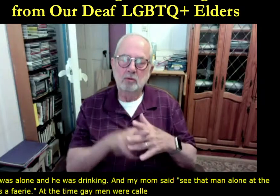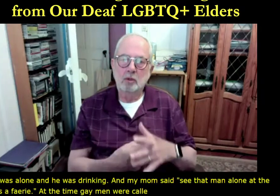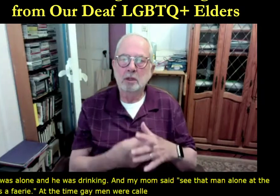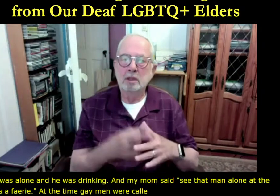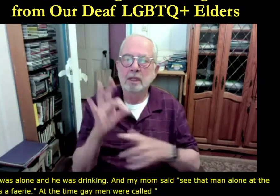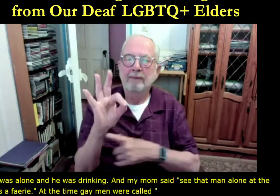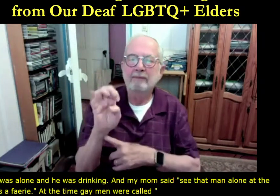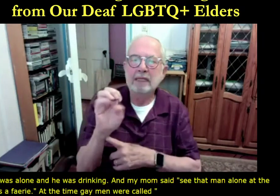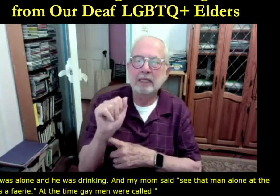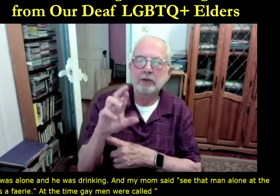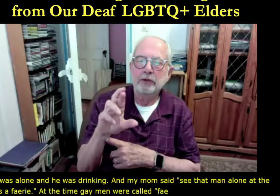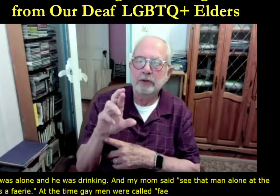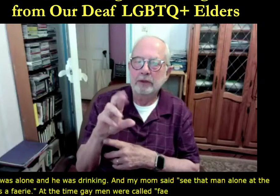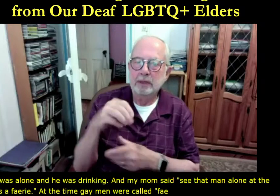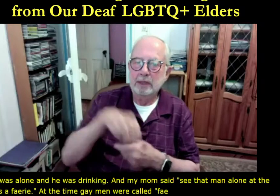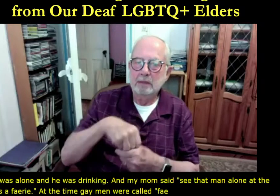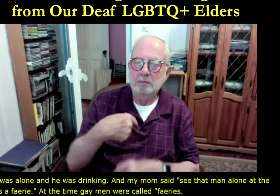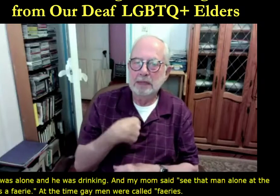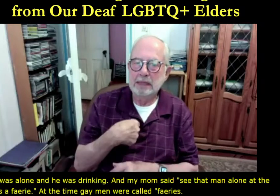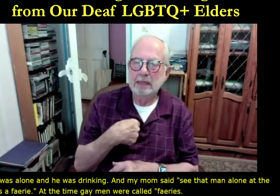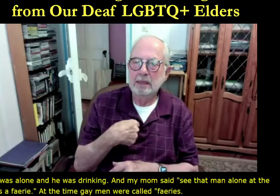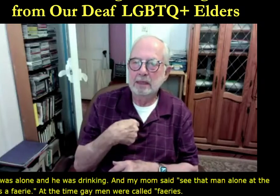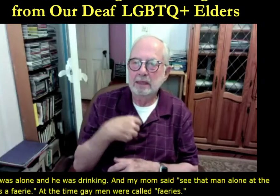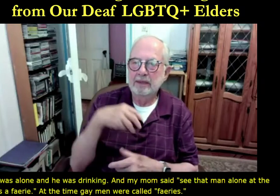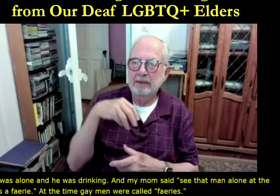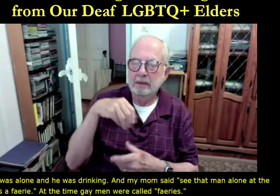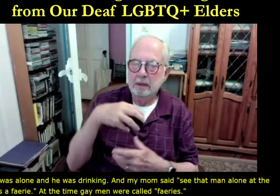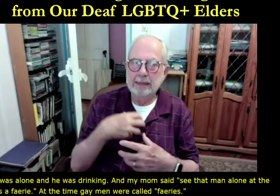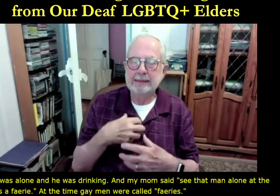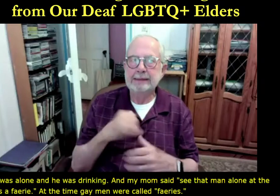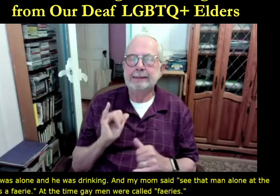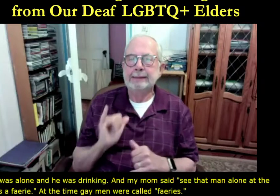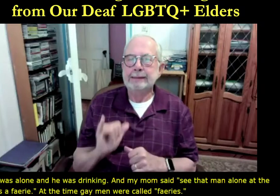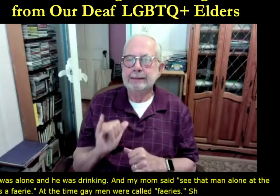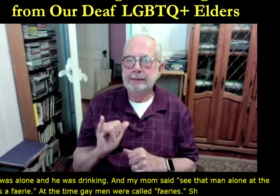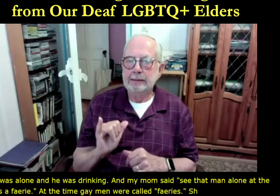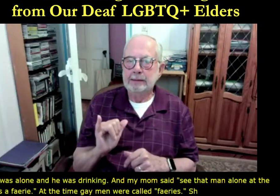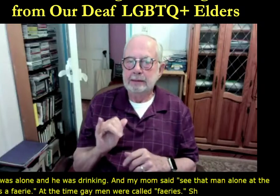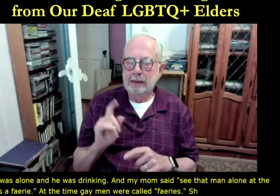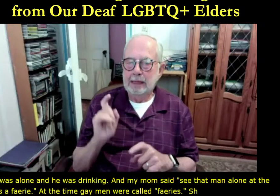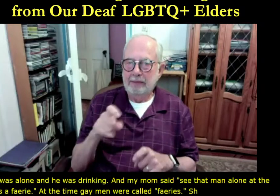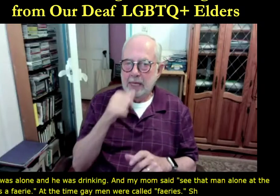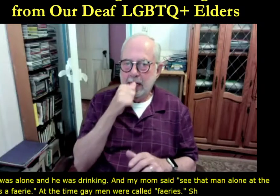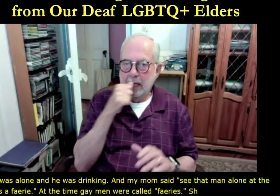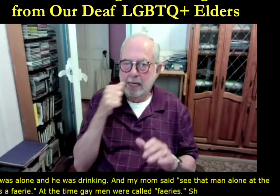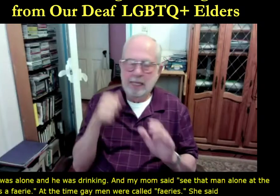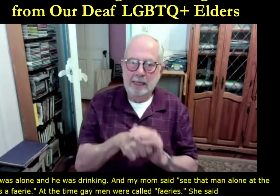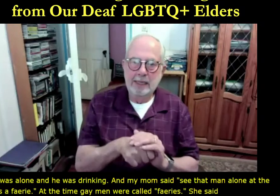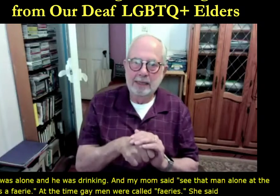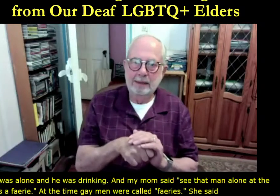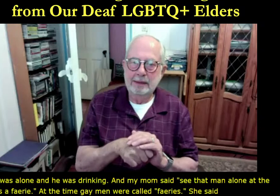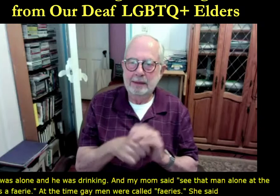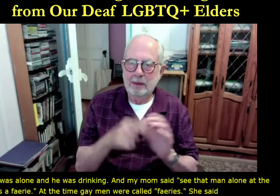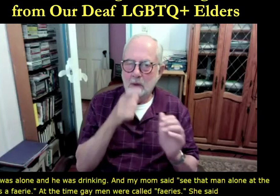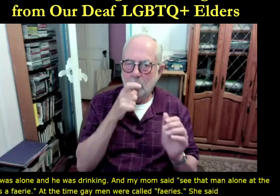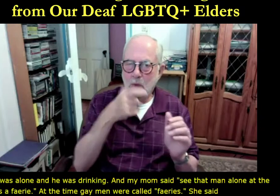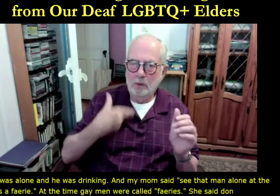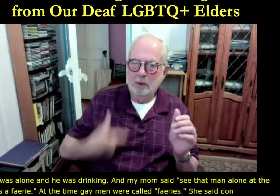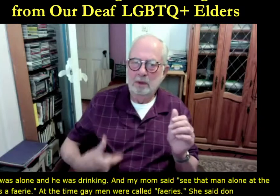that experience started um a fear in me that i knew i